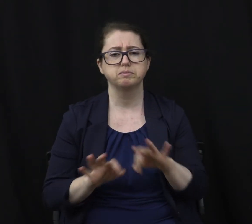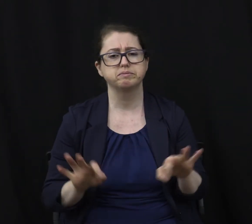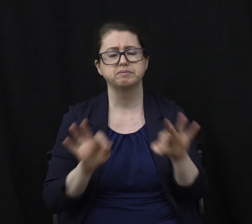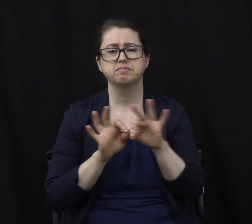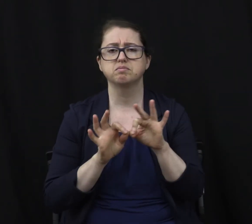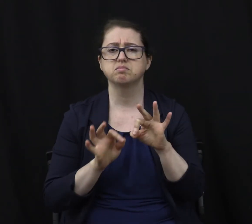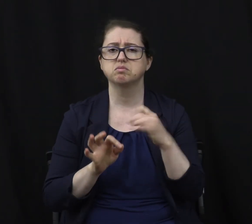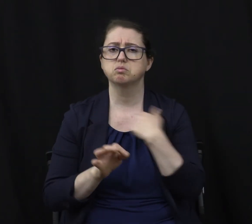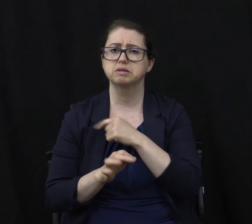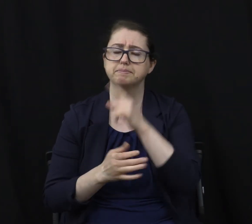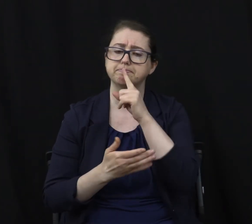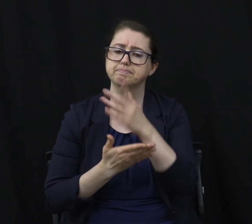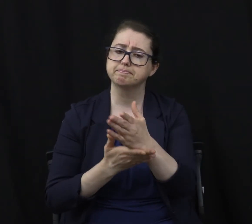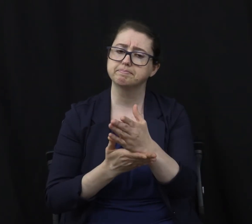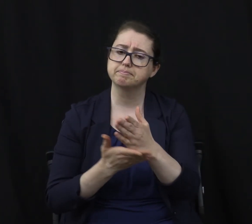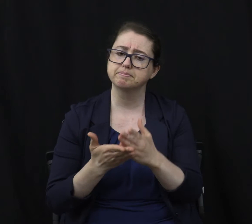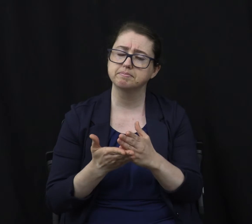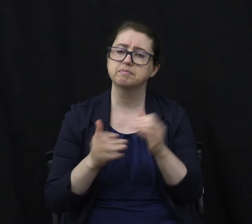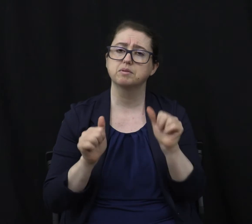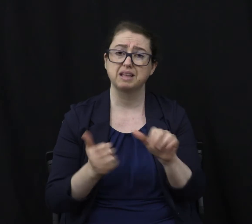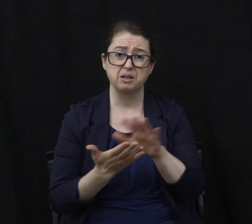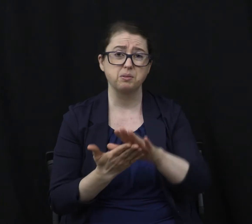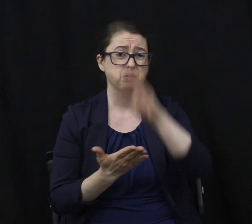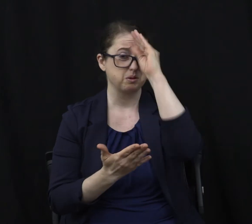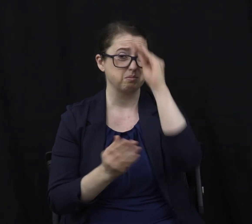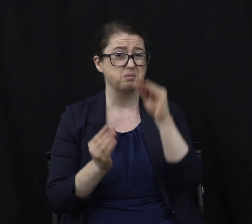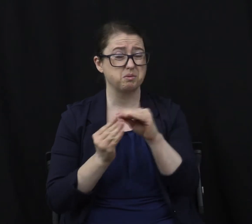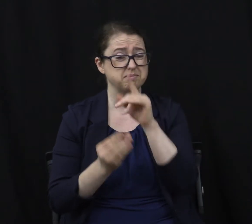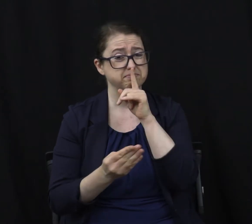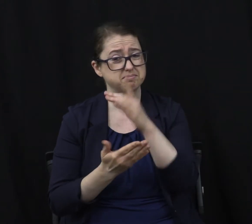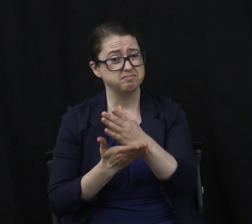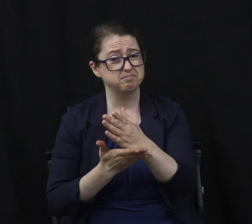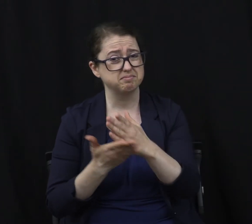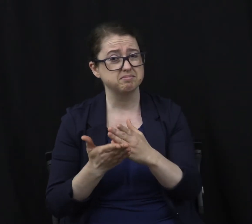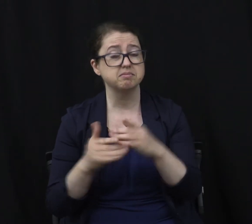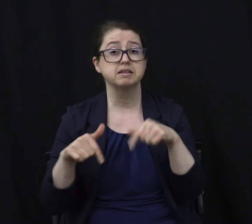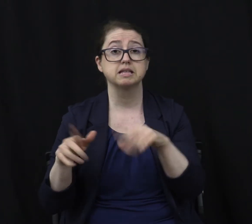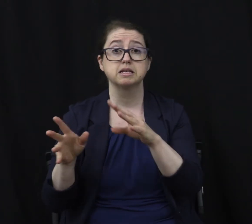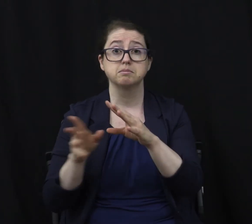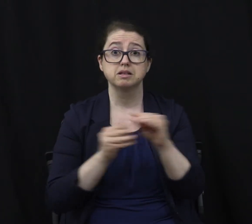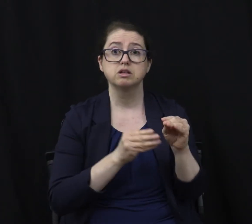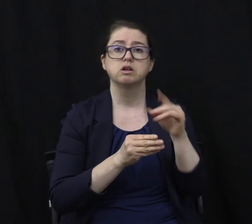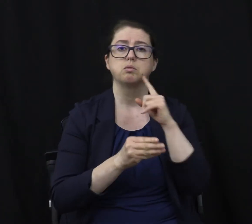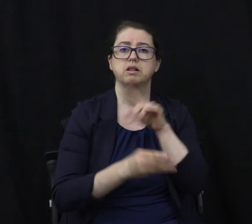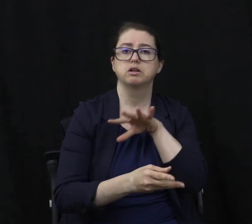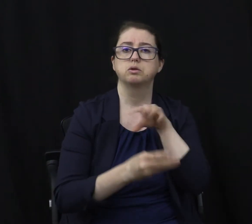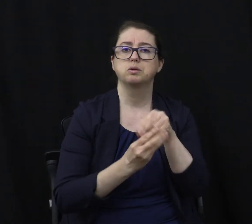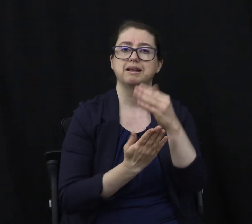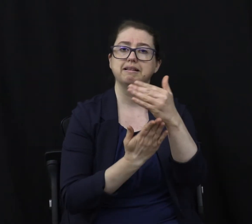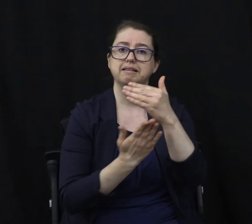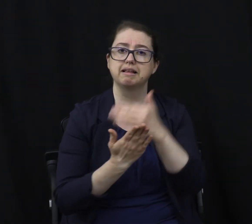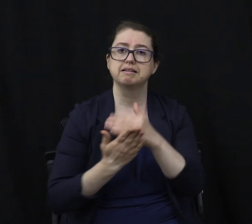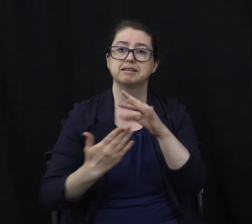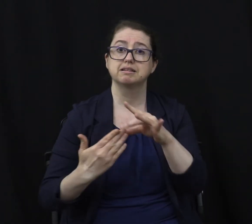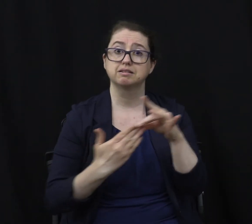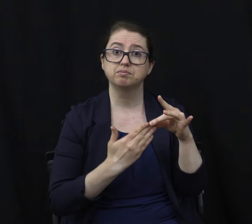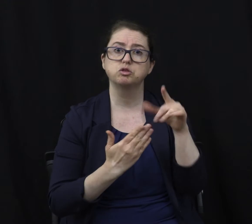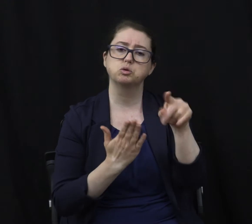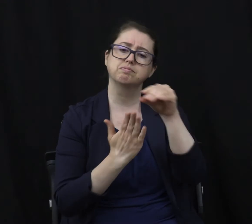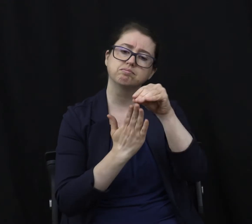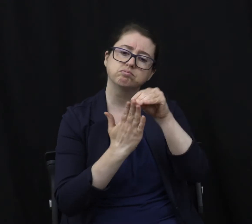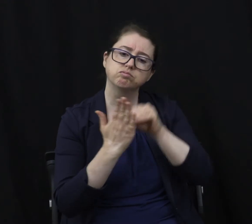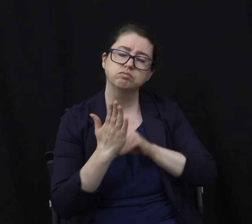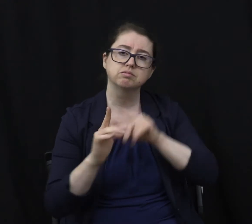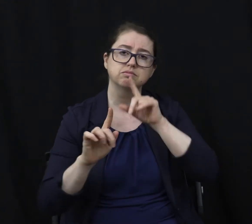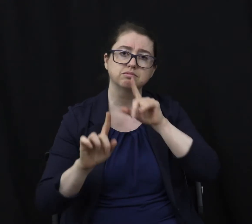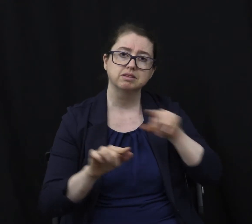In addition, each presentation comes with a lesson guide. You can fill out the answers as we go through the